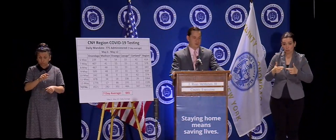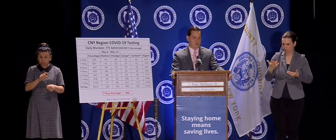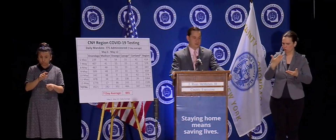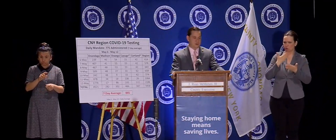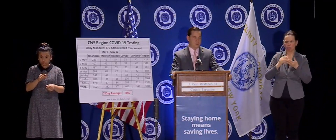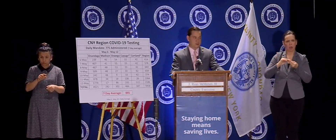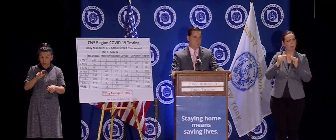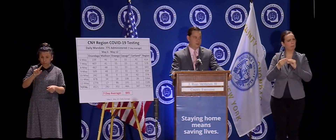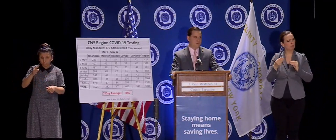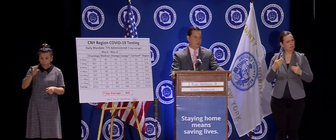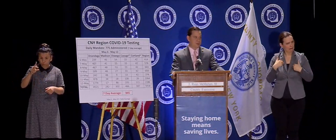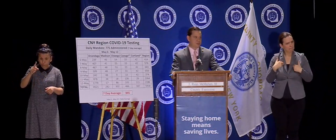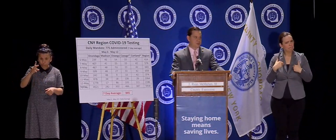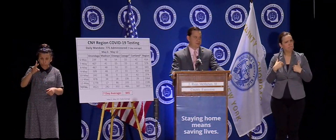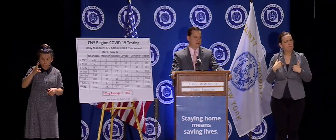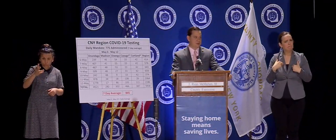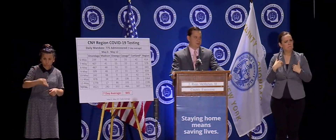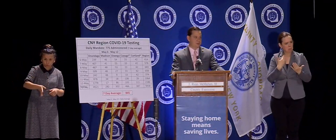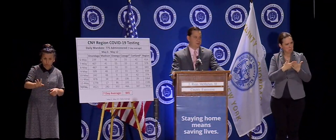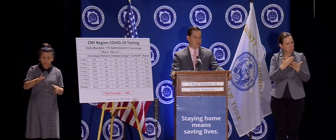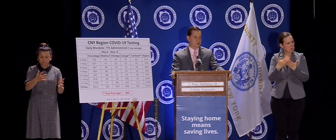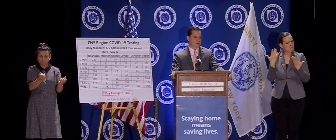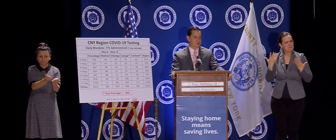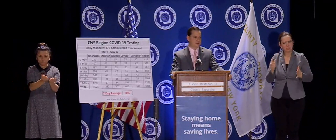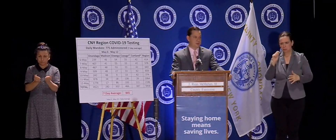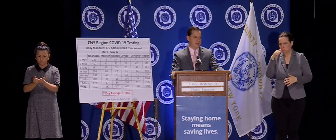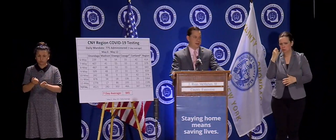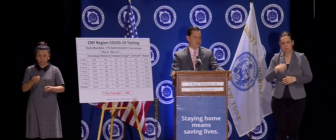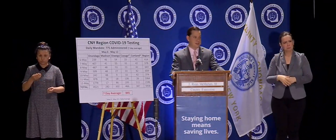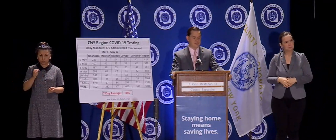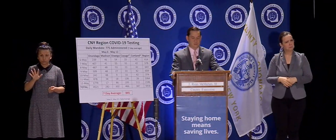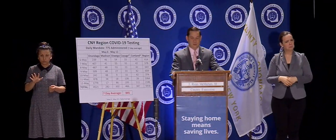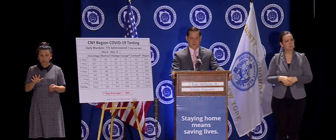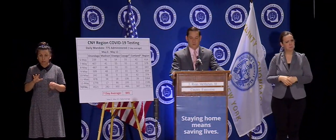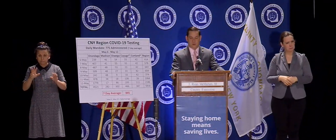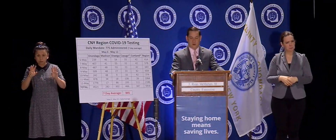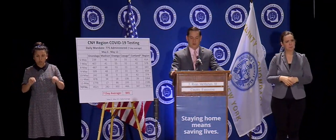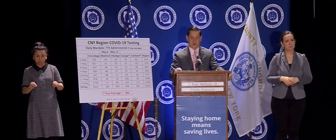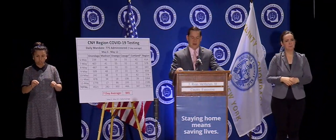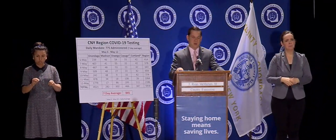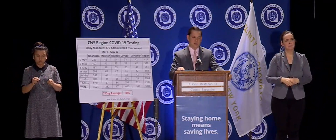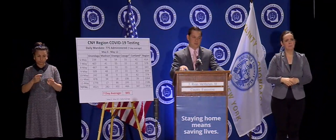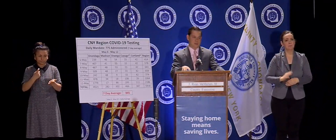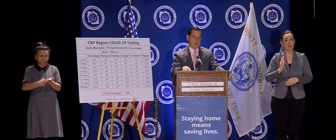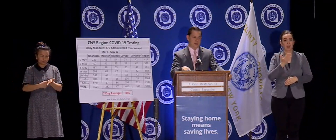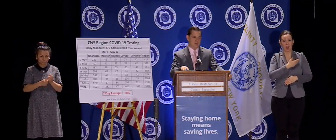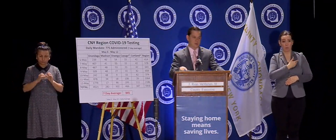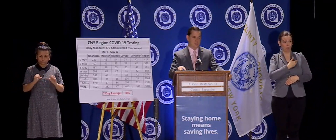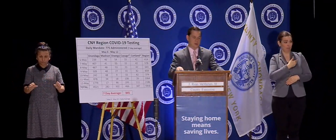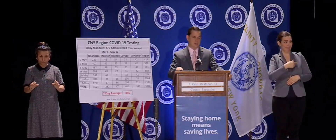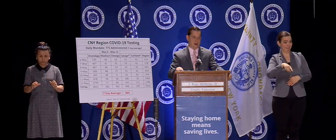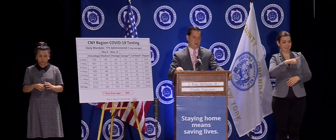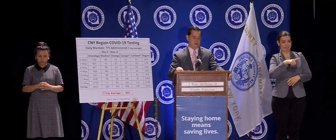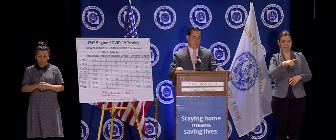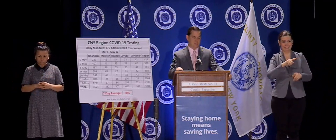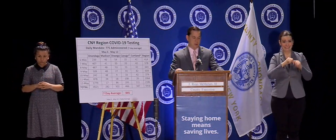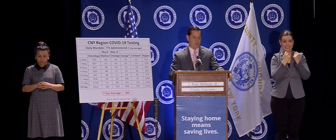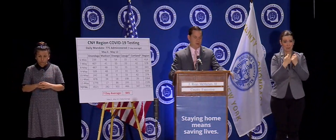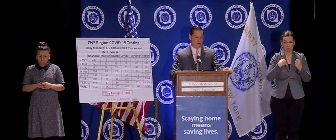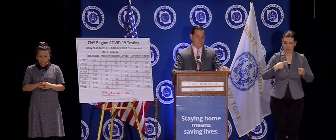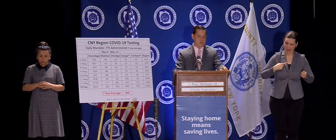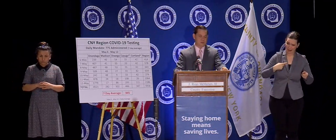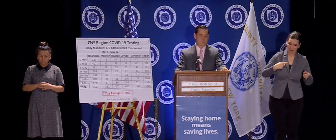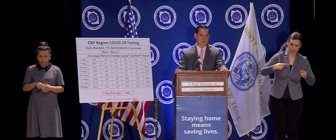drive the information to your command team with our other counties, and they're now doing a lot.